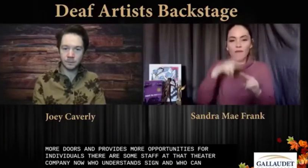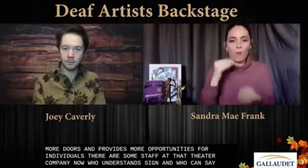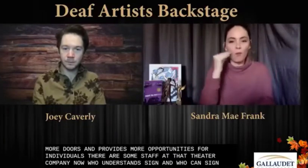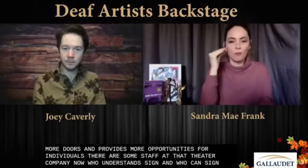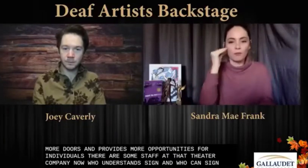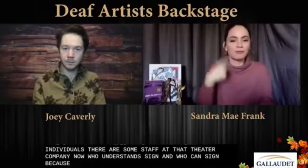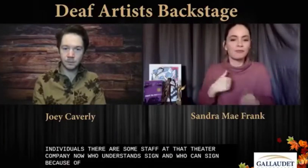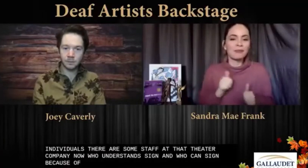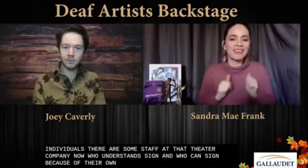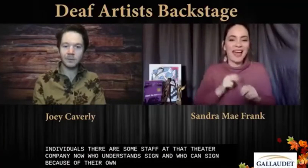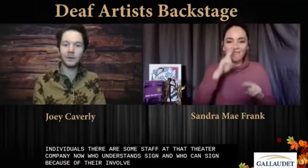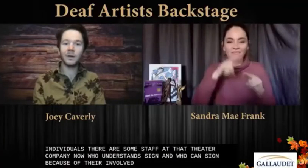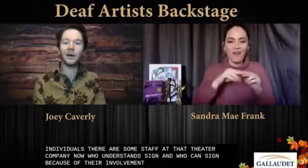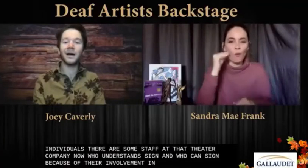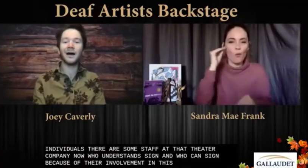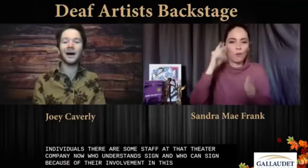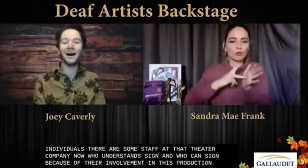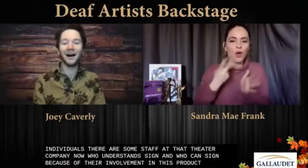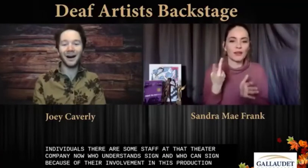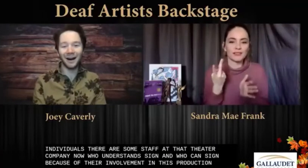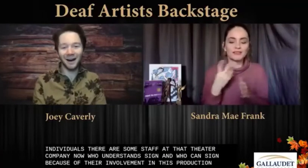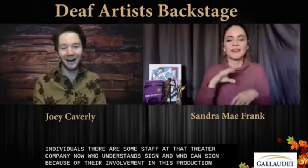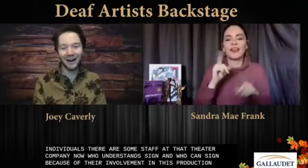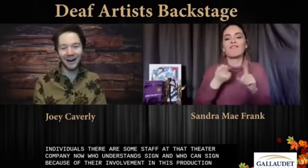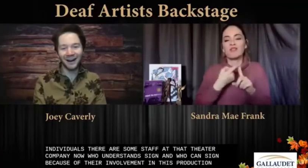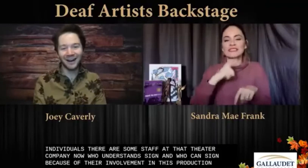sign because of their involvement in this production